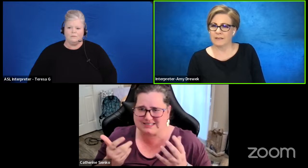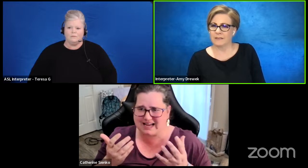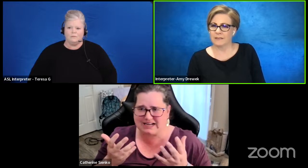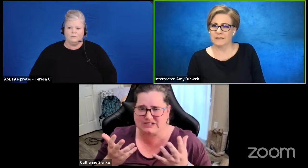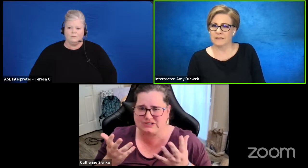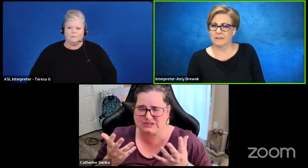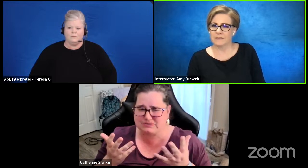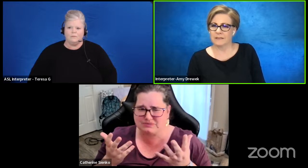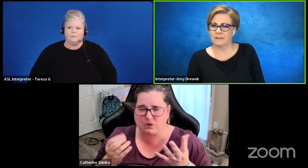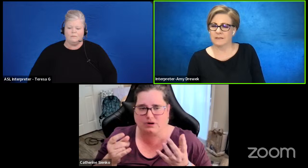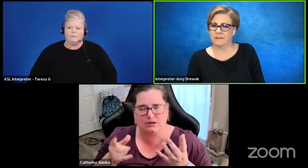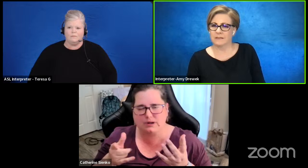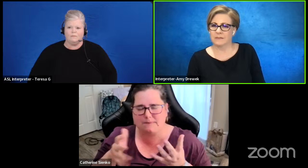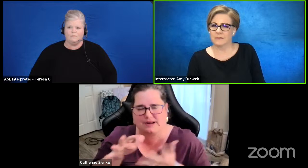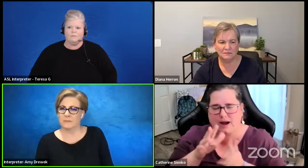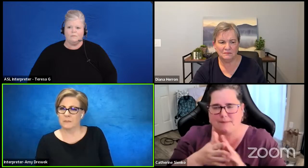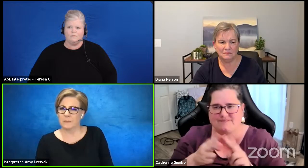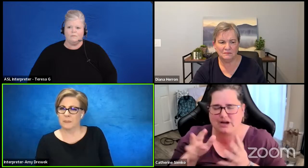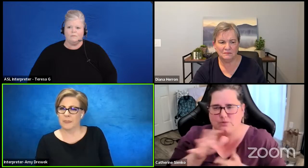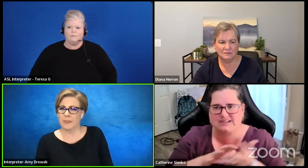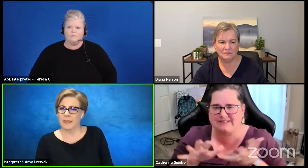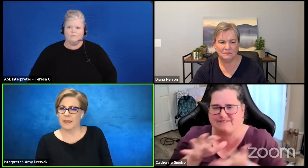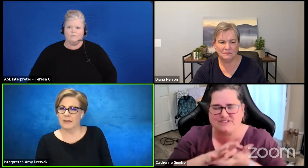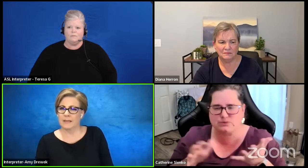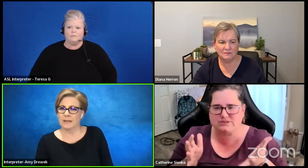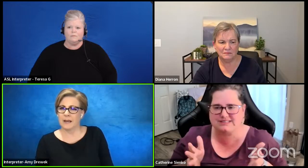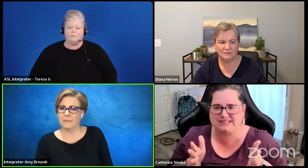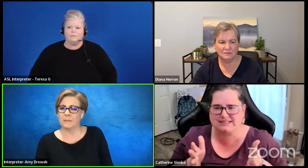So with that,